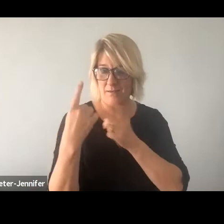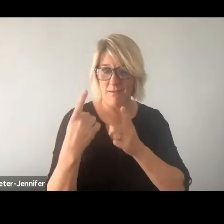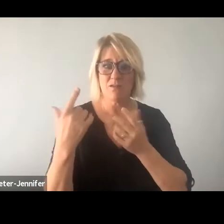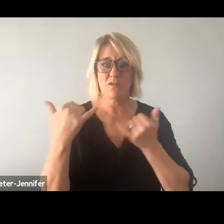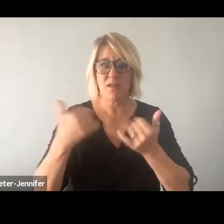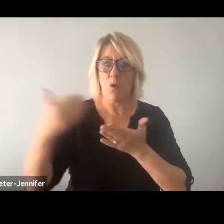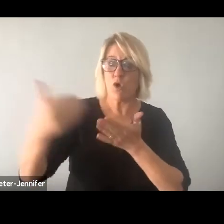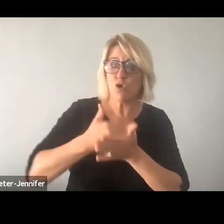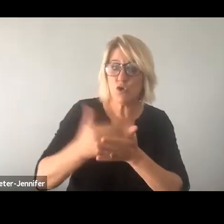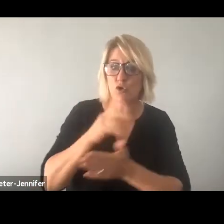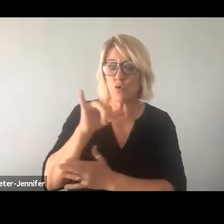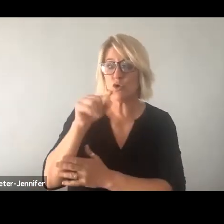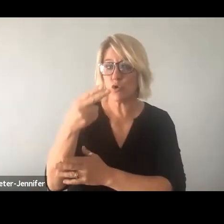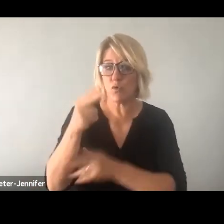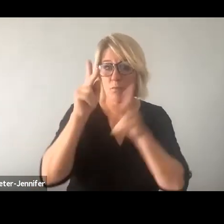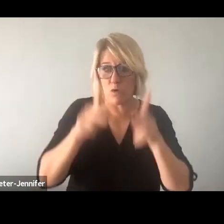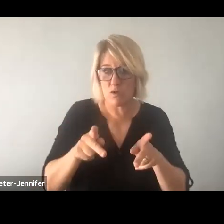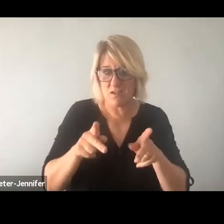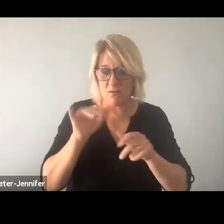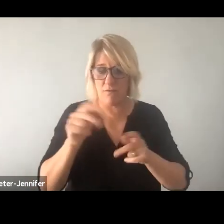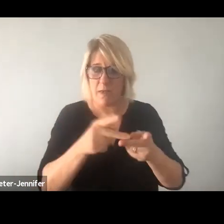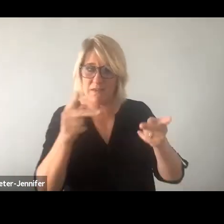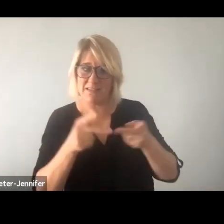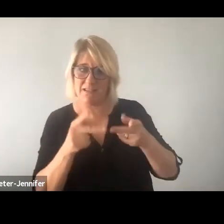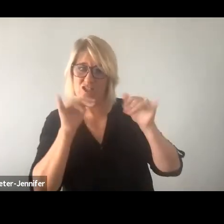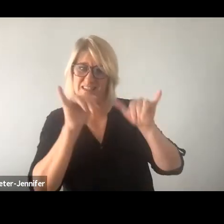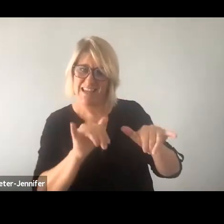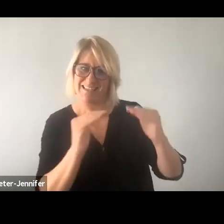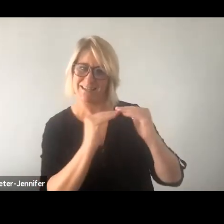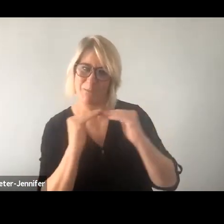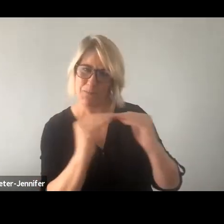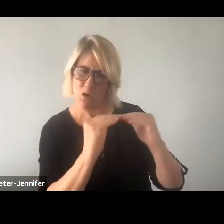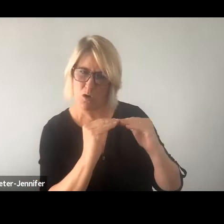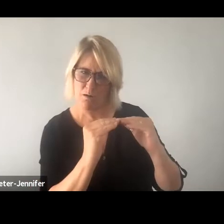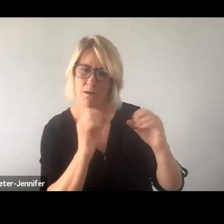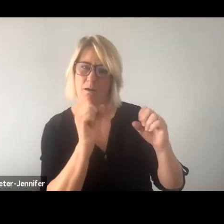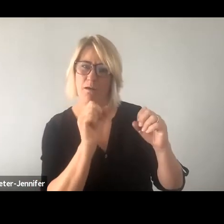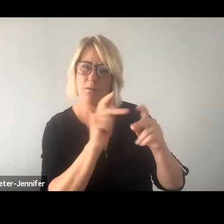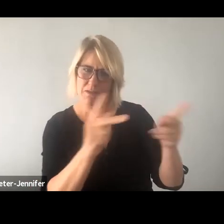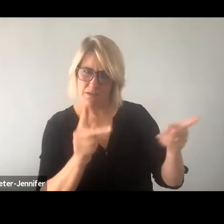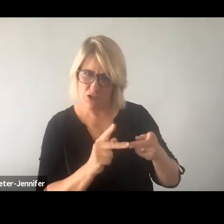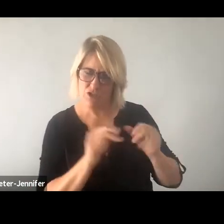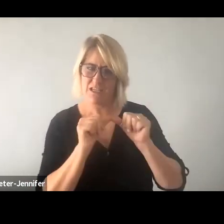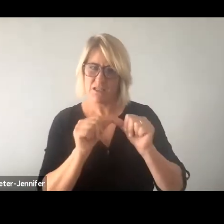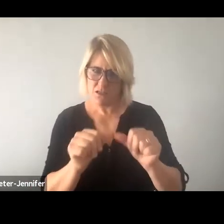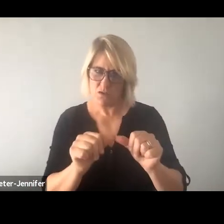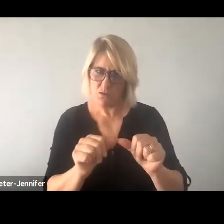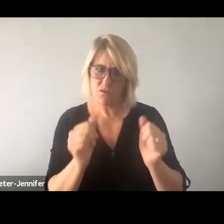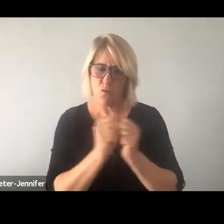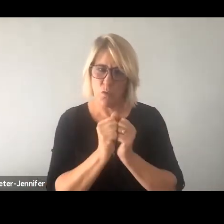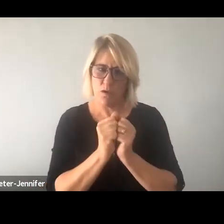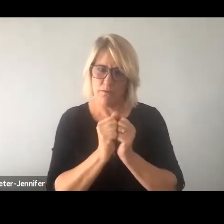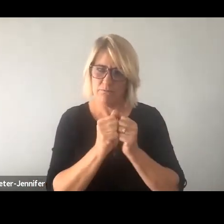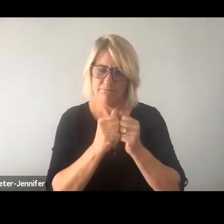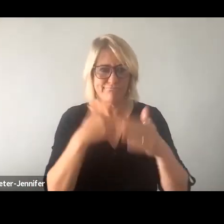that position stays as a peer position and then continues on with carrying that out. We're